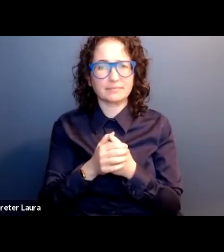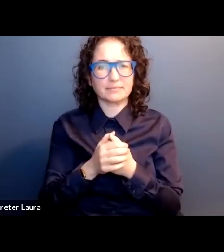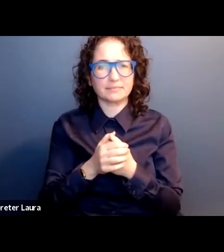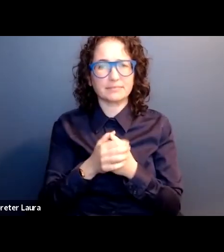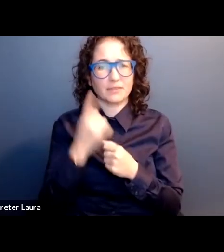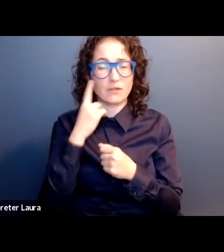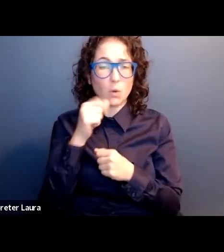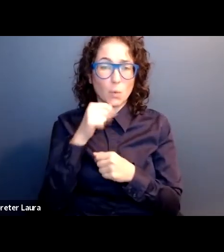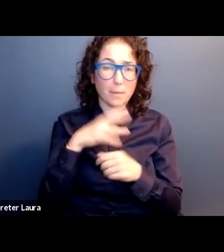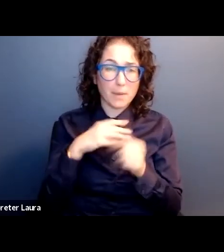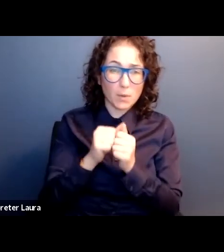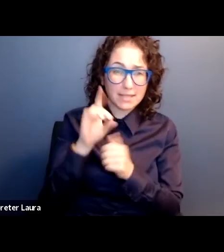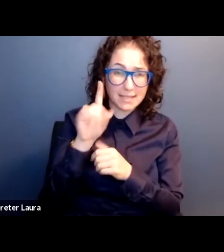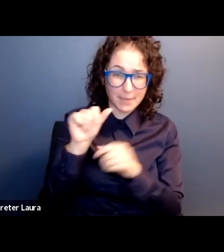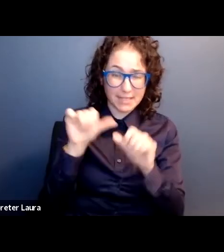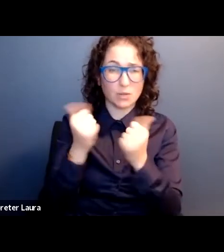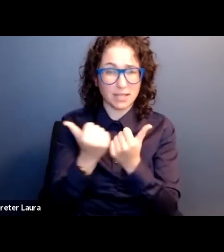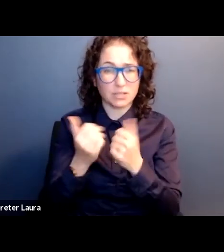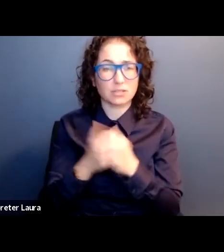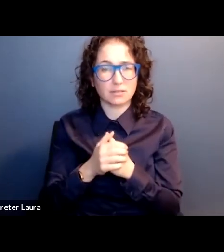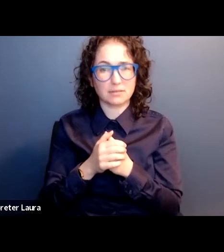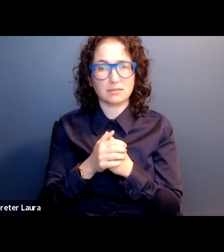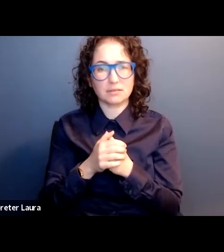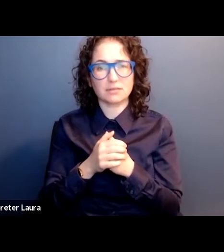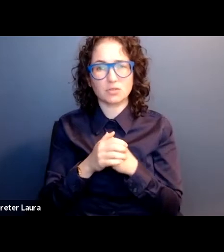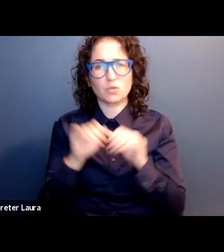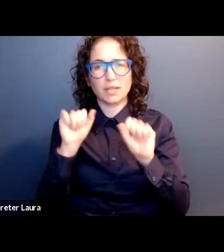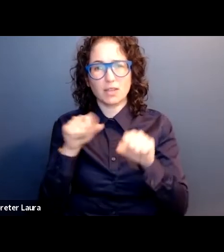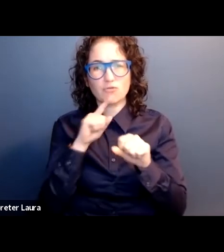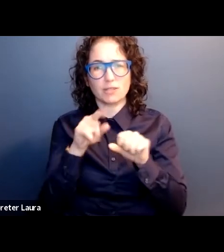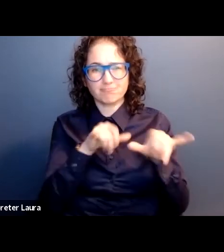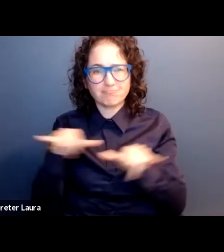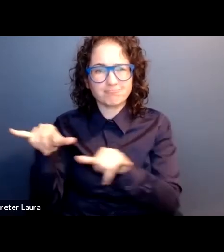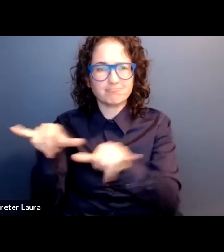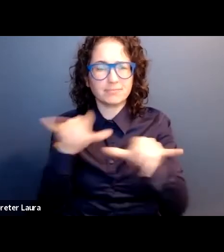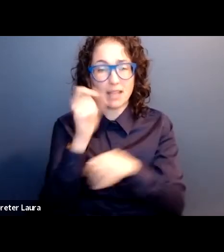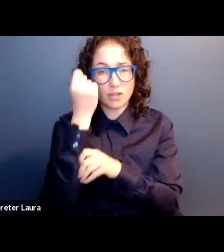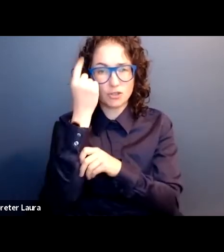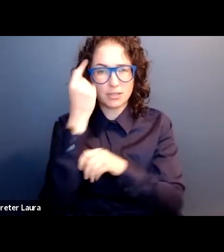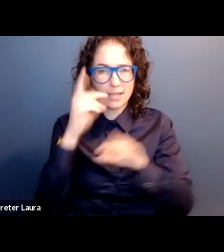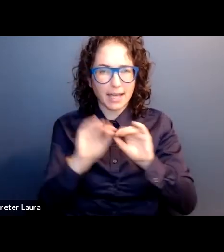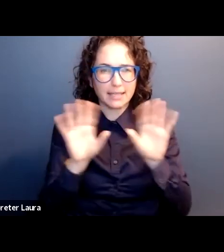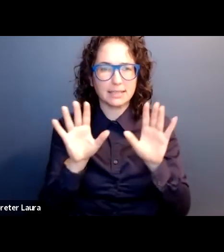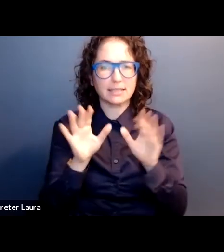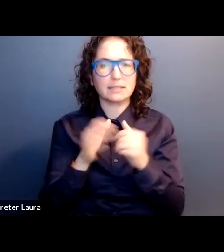Women with Disabilities Association to make everybody understand and